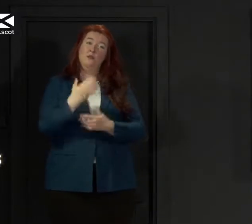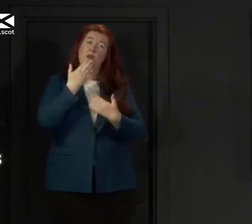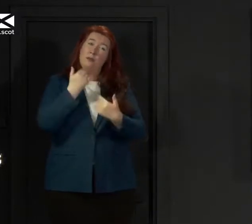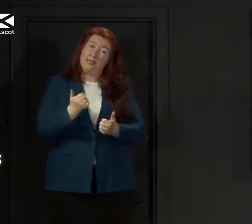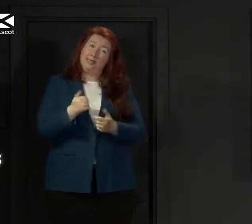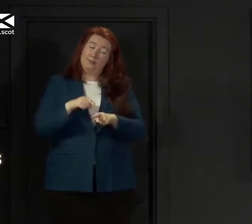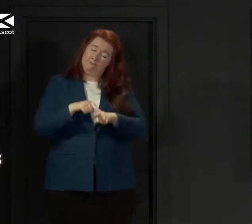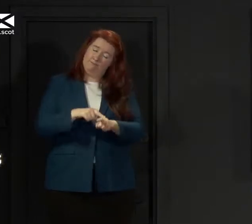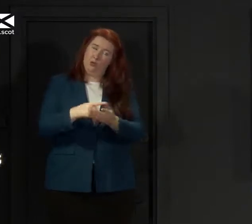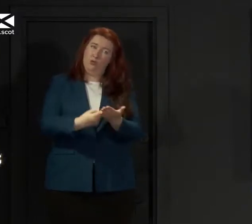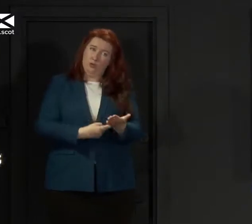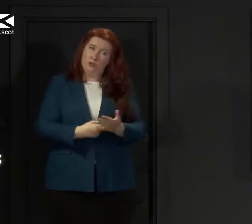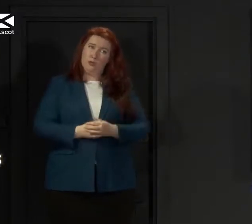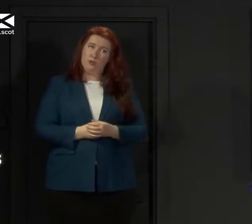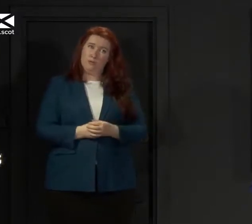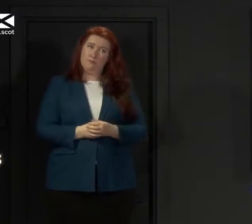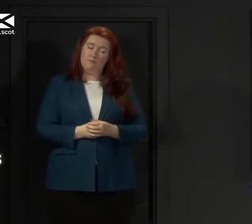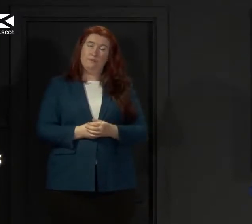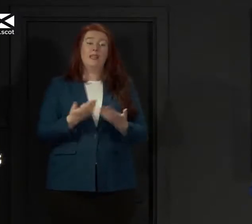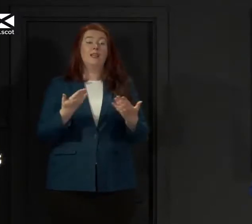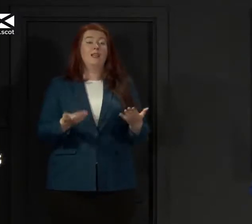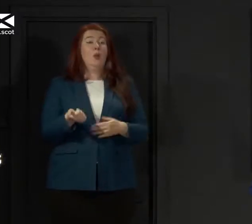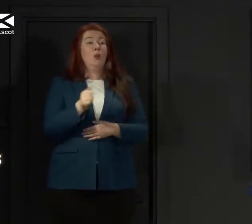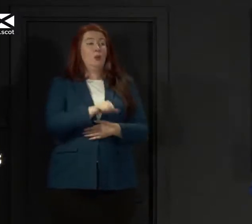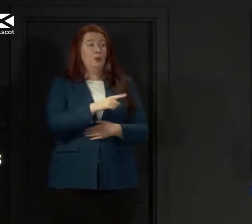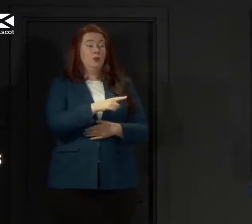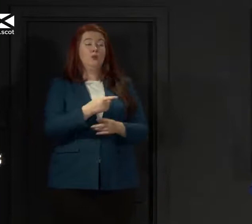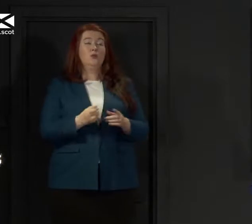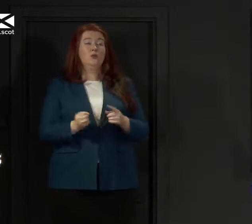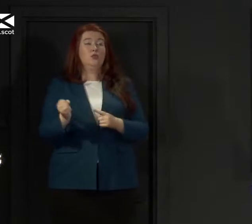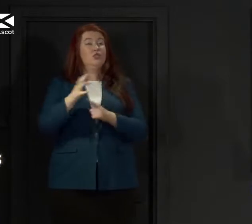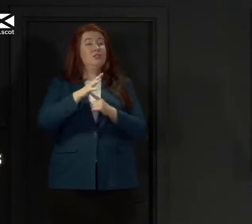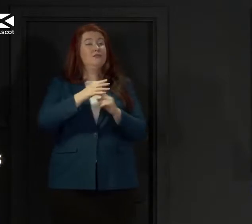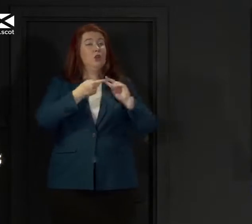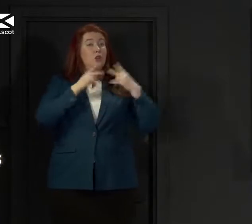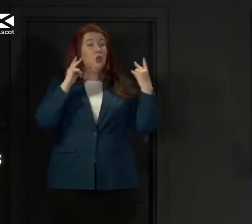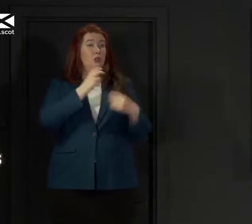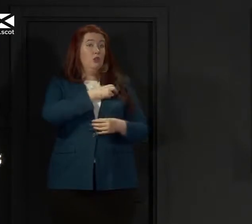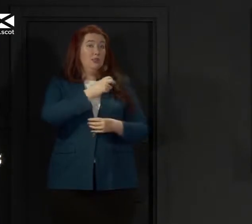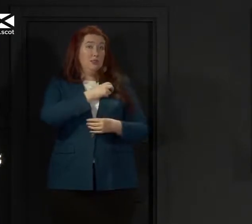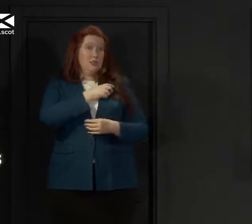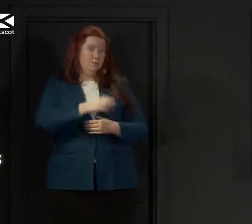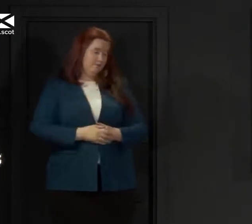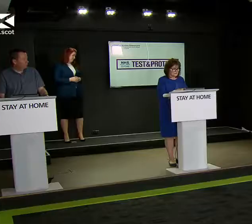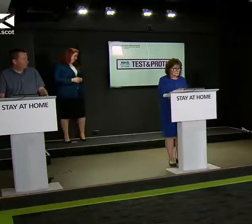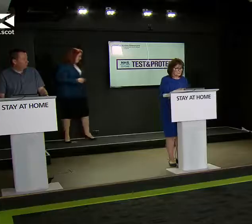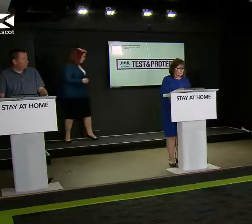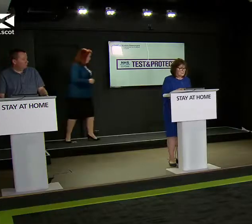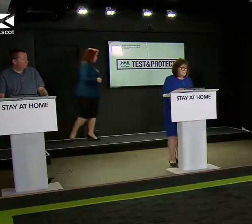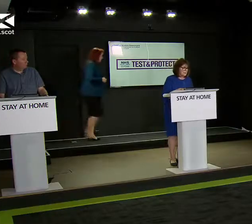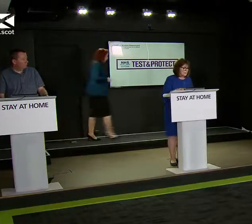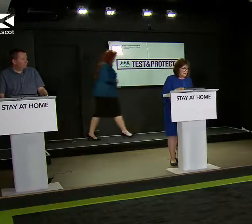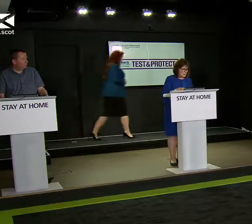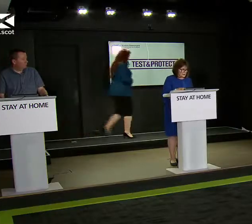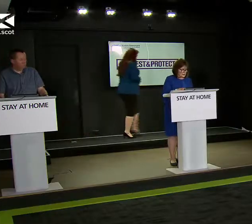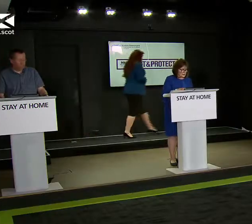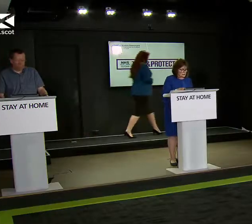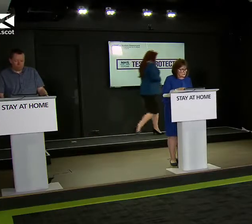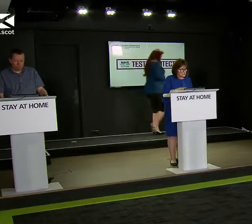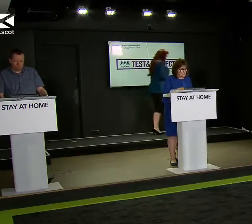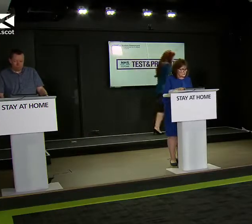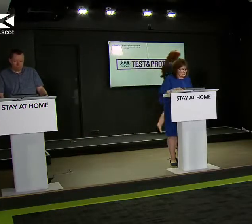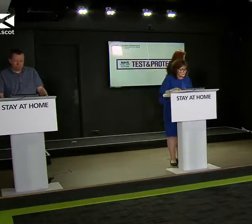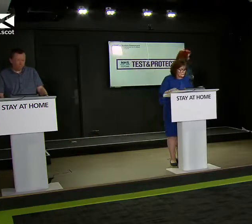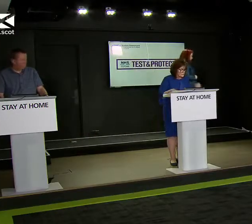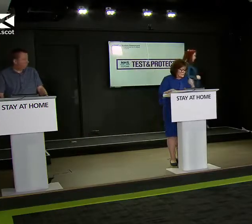stick with them. I'll now hand over to our Chief Nursing Officer, Professor Fiona McQueen. Cabinet Secretary, thank